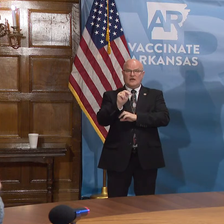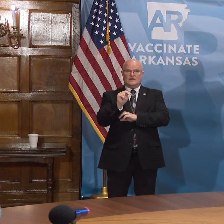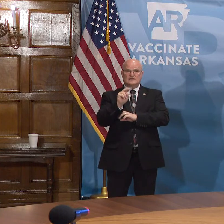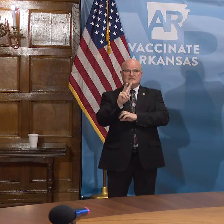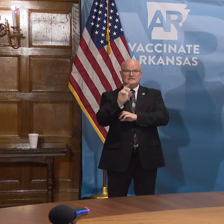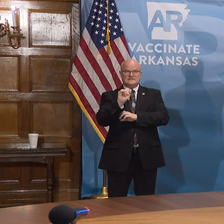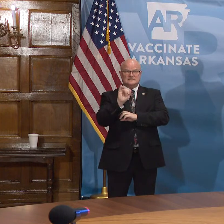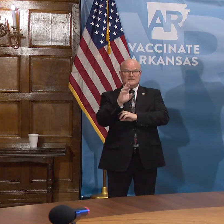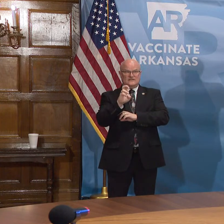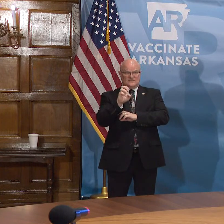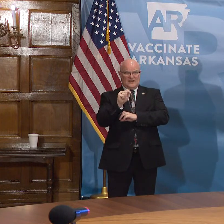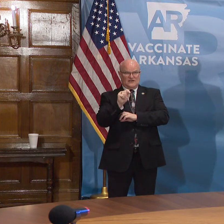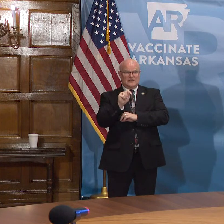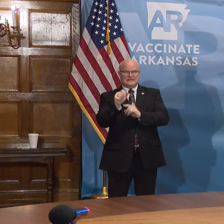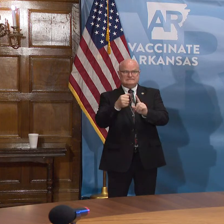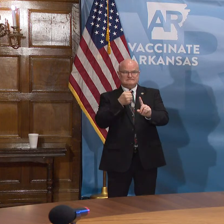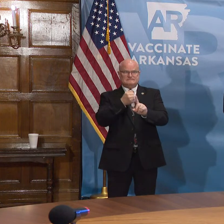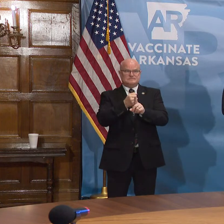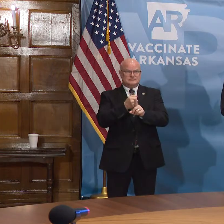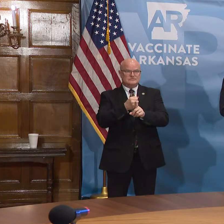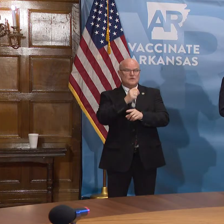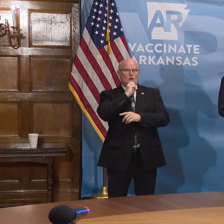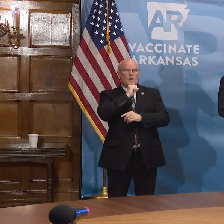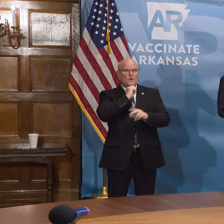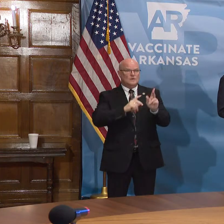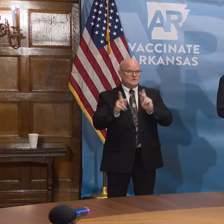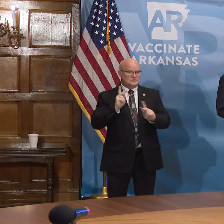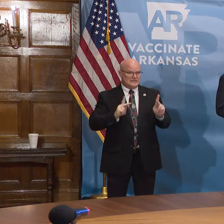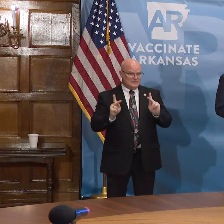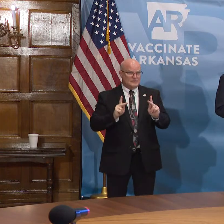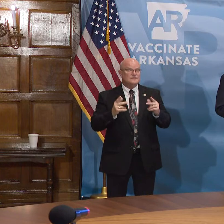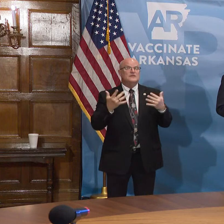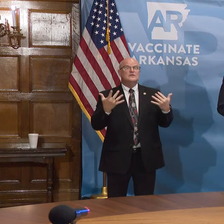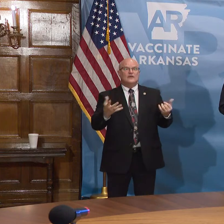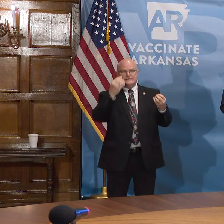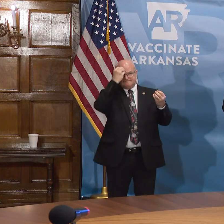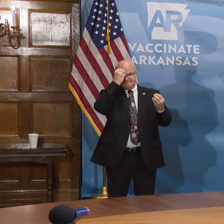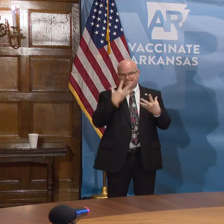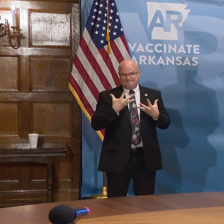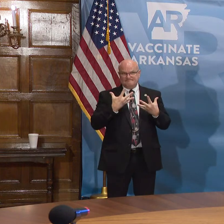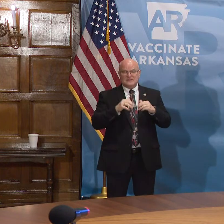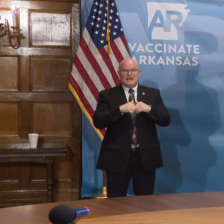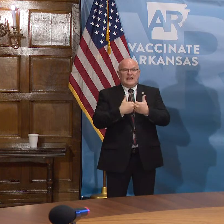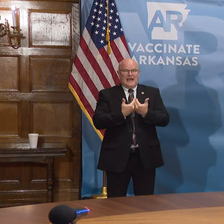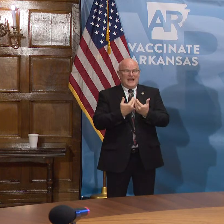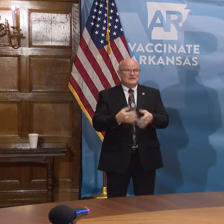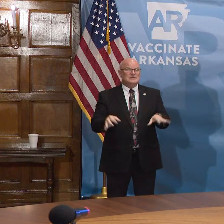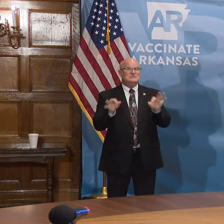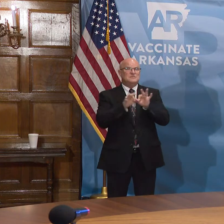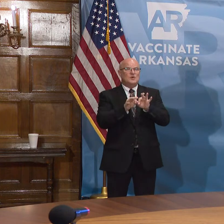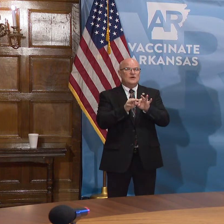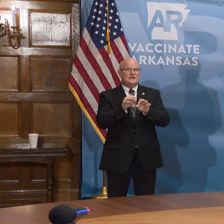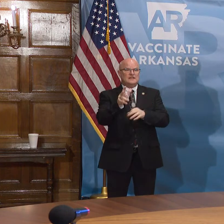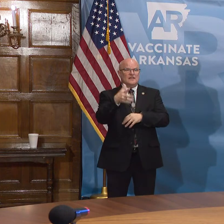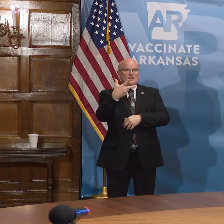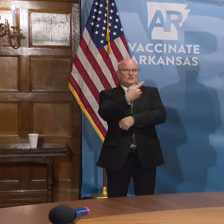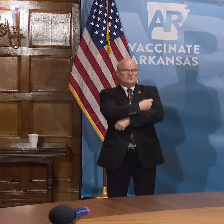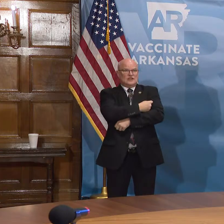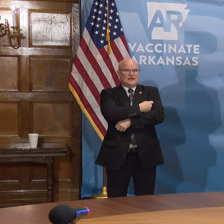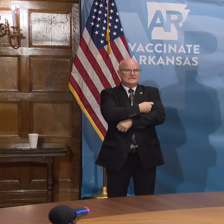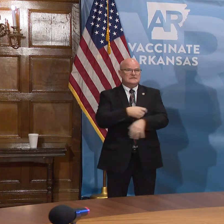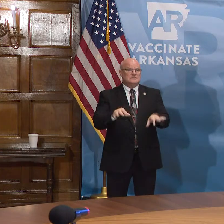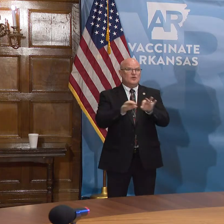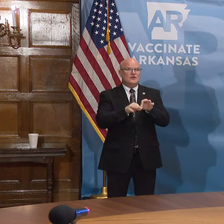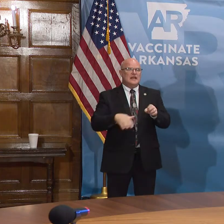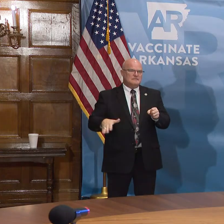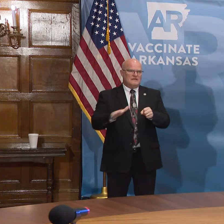is and how it can impact the elderly. So that tells a story as to how important the booster shot is and